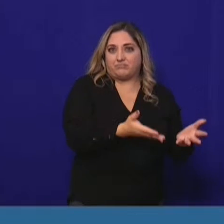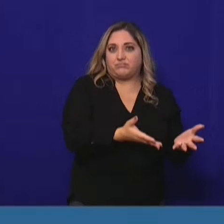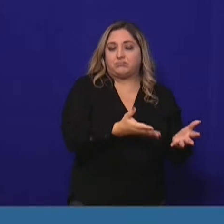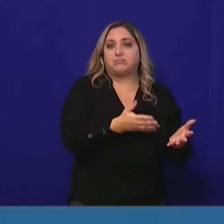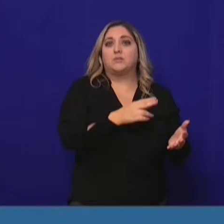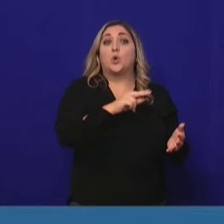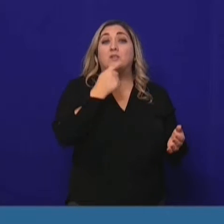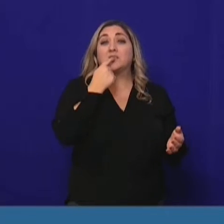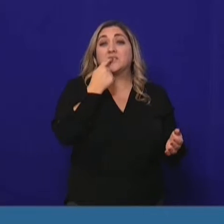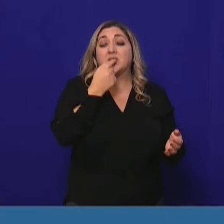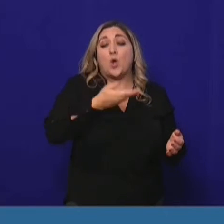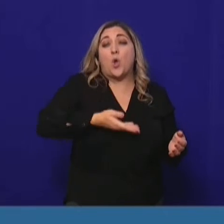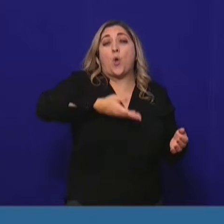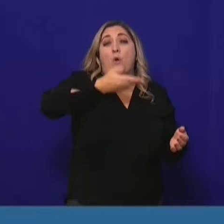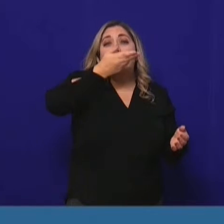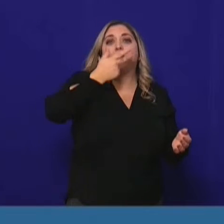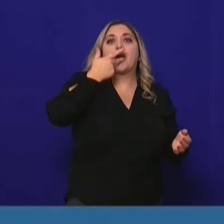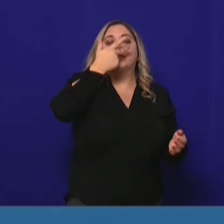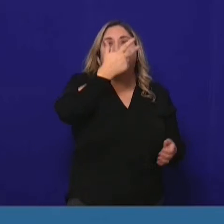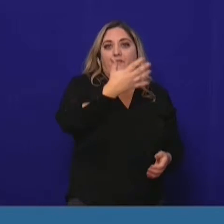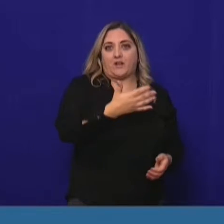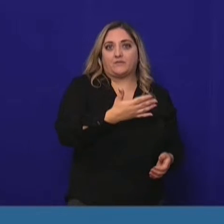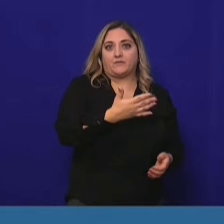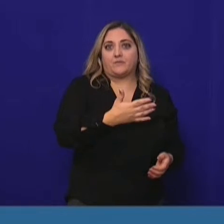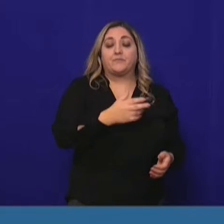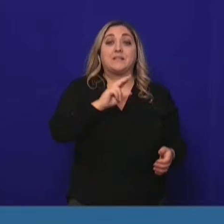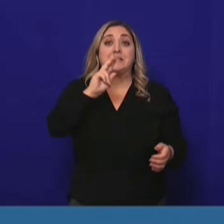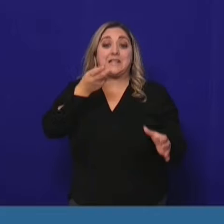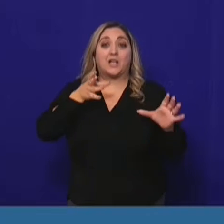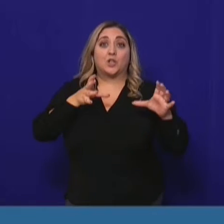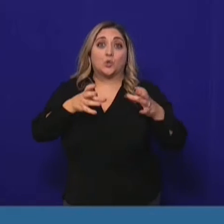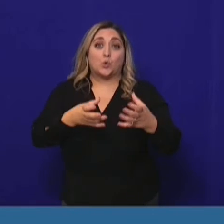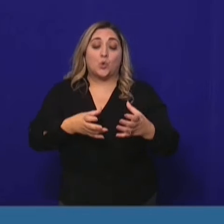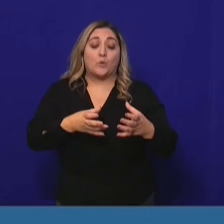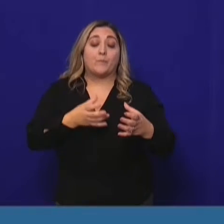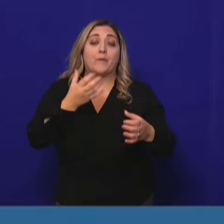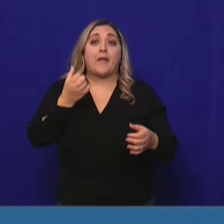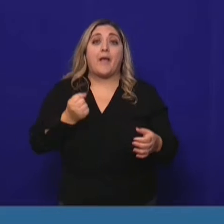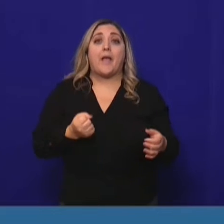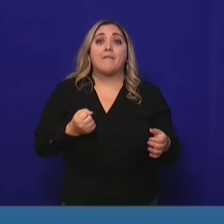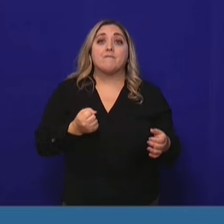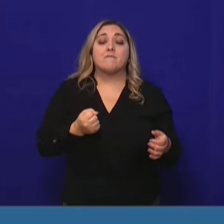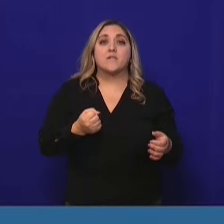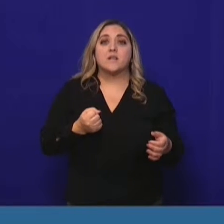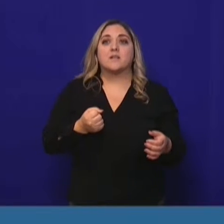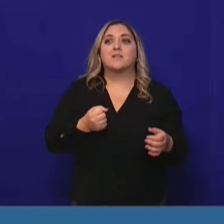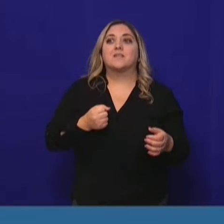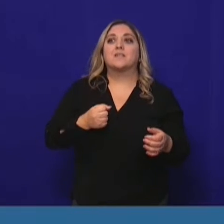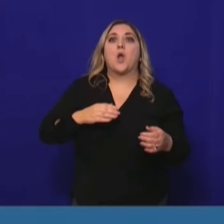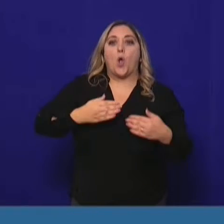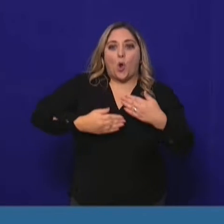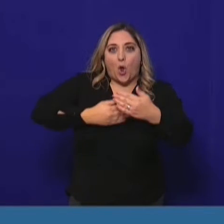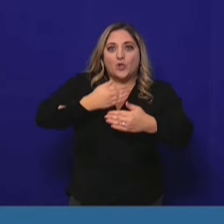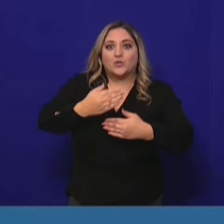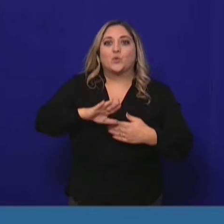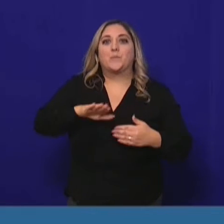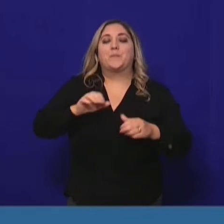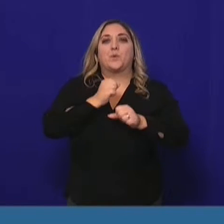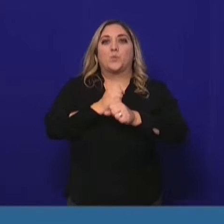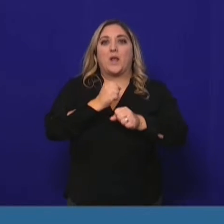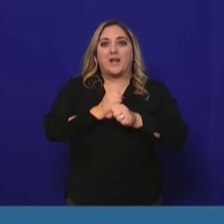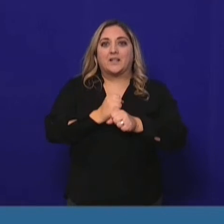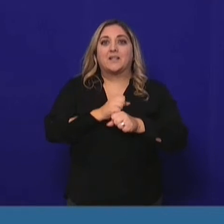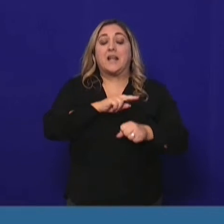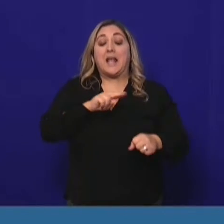facilities, and persons aged over 85 years of age. For the second cohort, we will have all the other